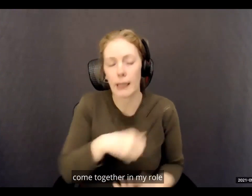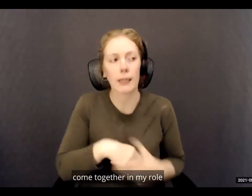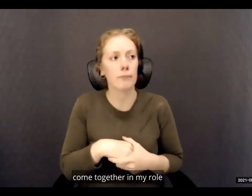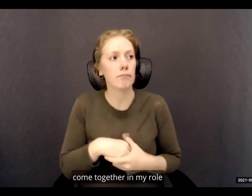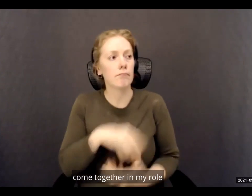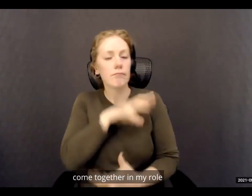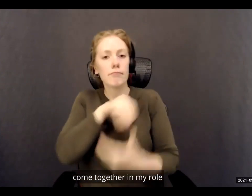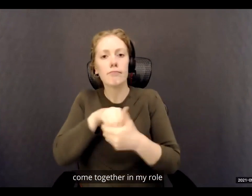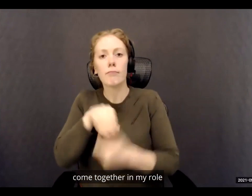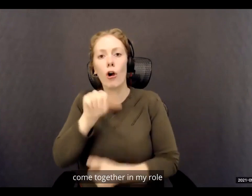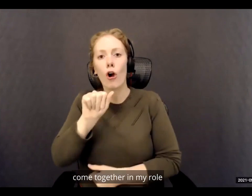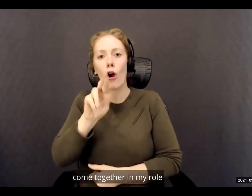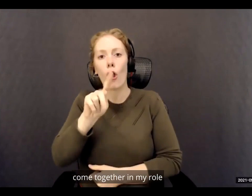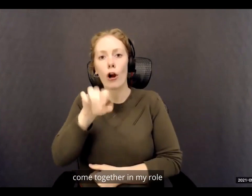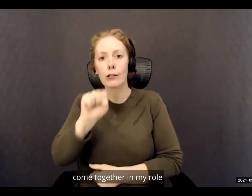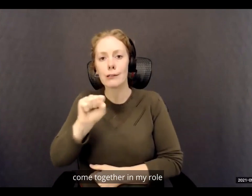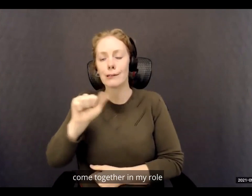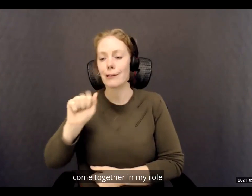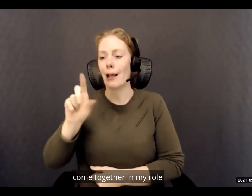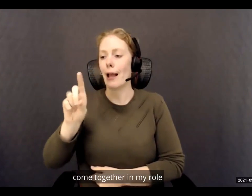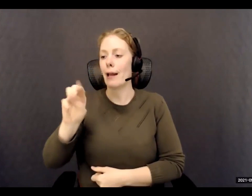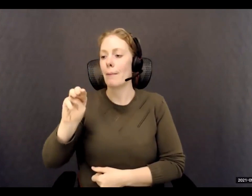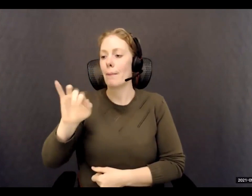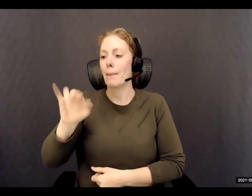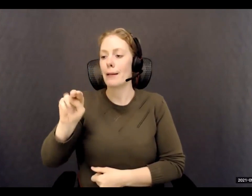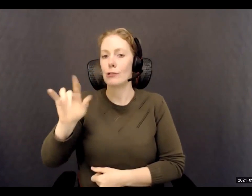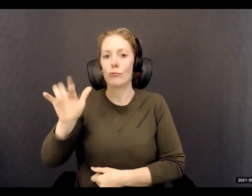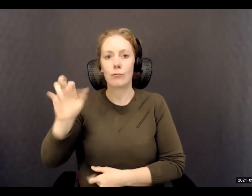come together in my role